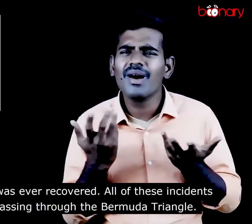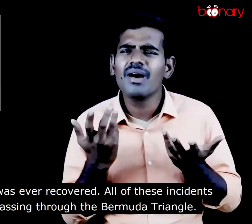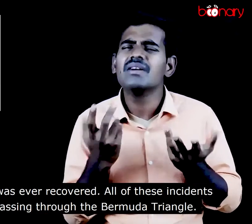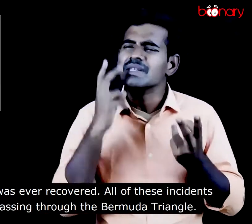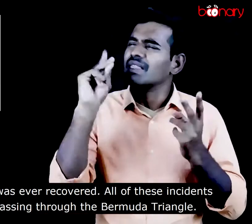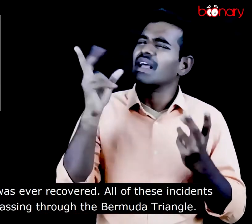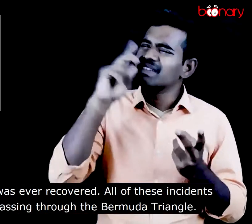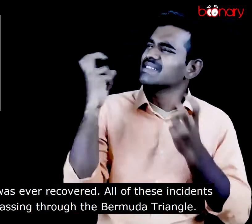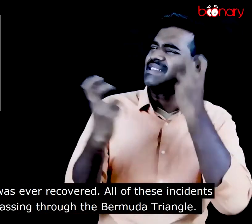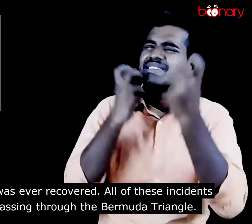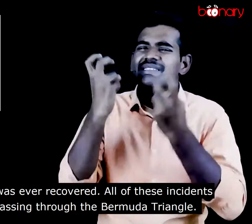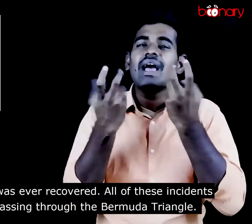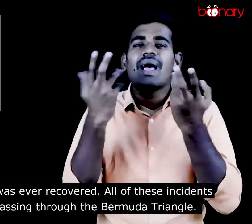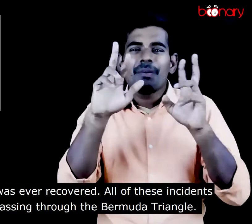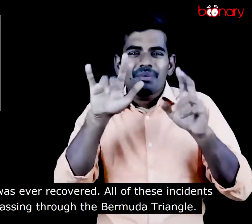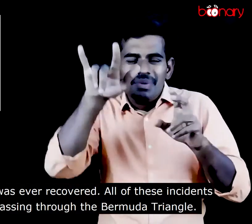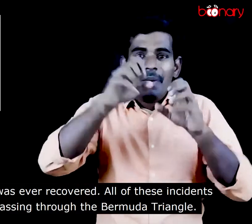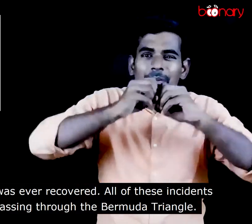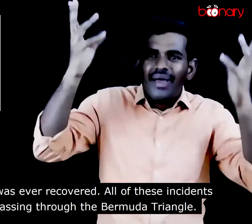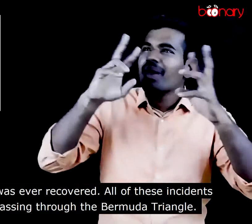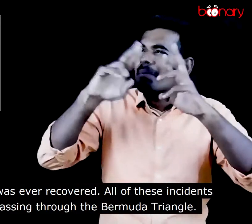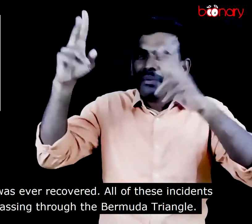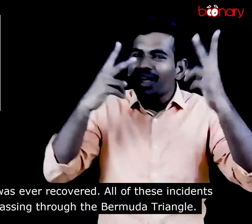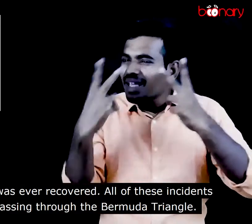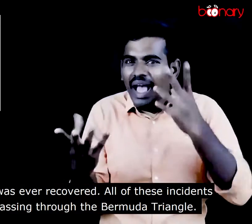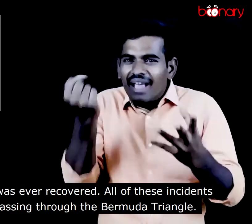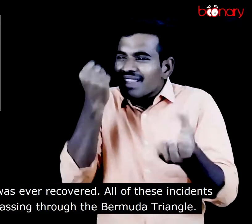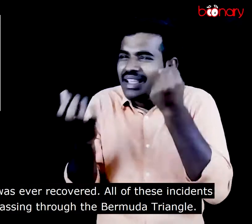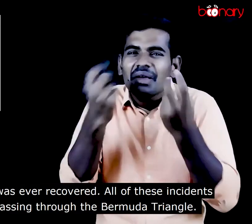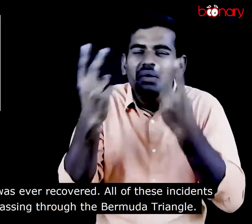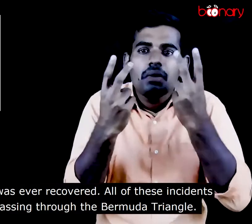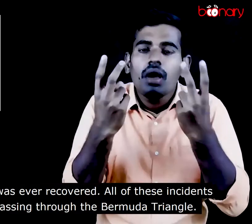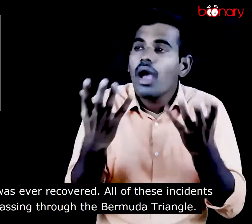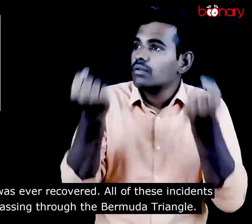No wreckage even was ever recovered.